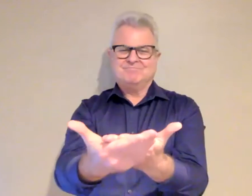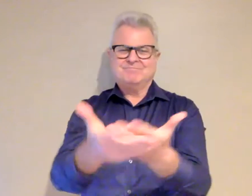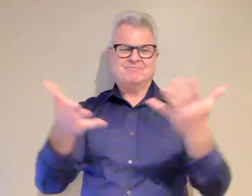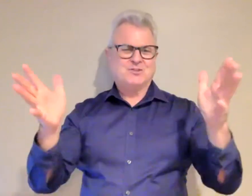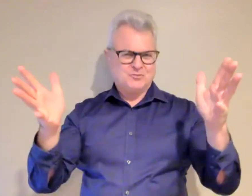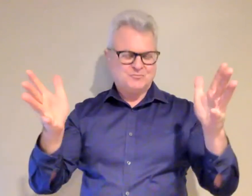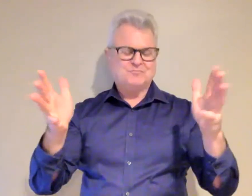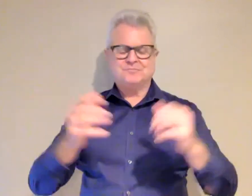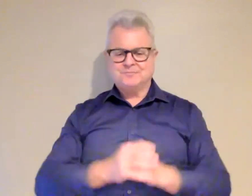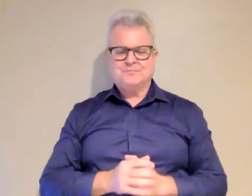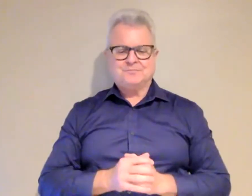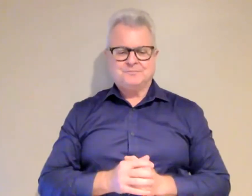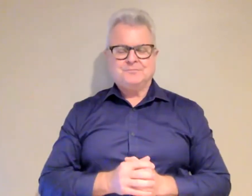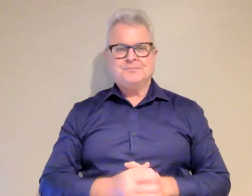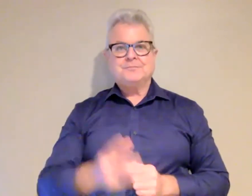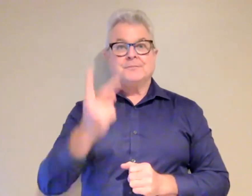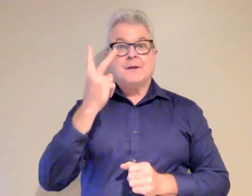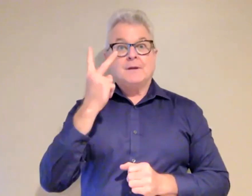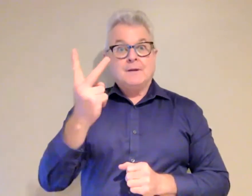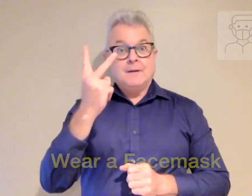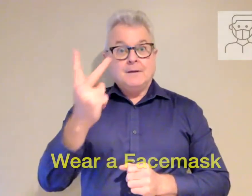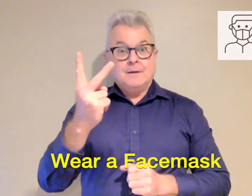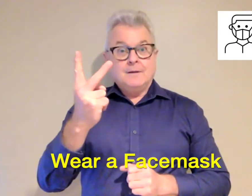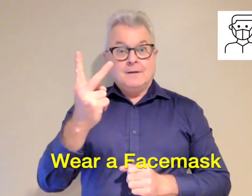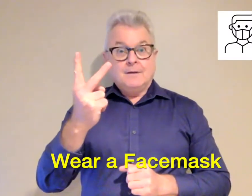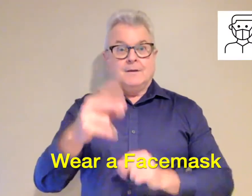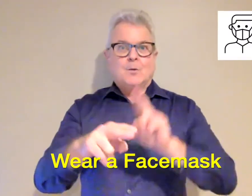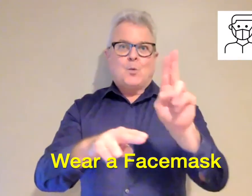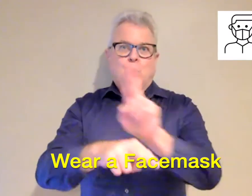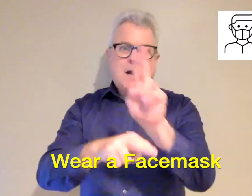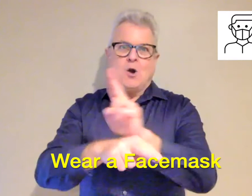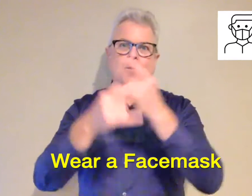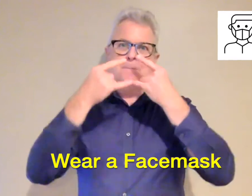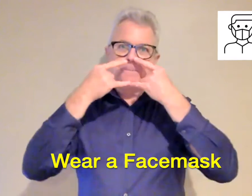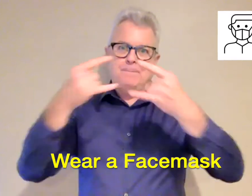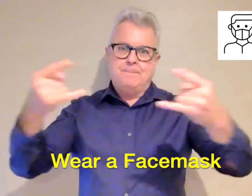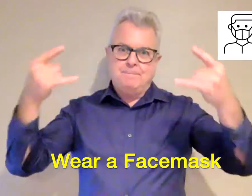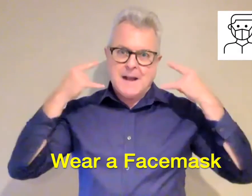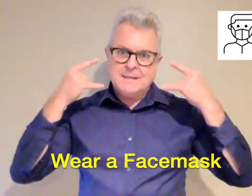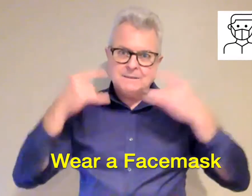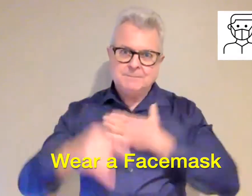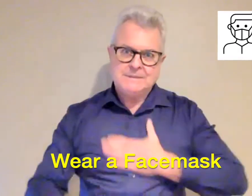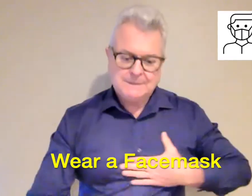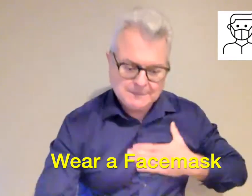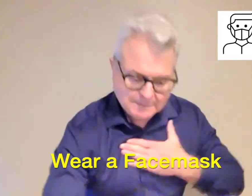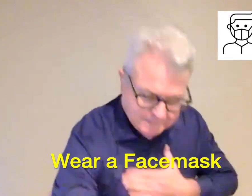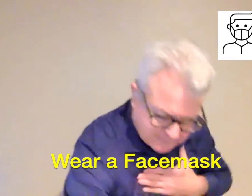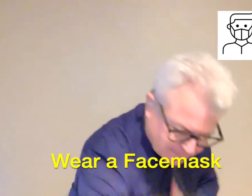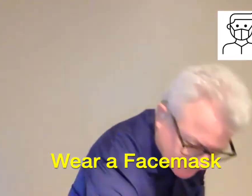Okay, the numbers and the science has already backed up these vaccines. The second one is to wear a